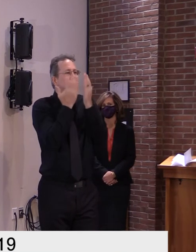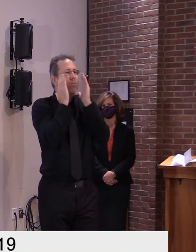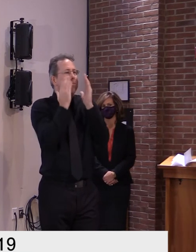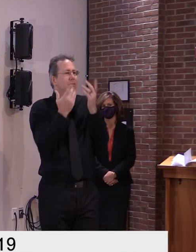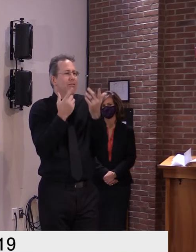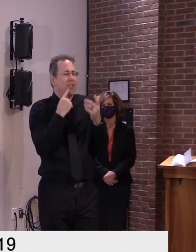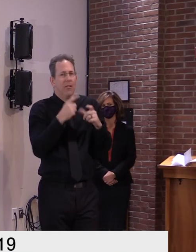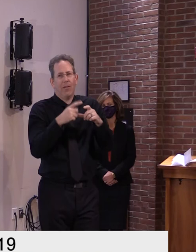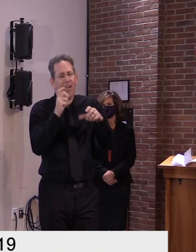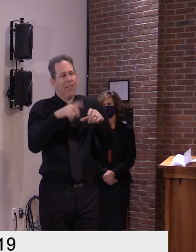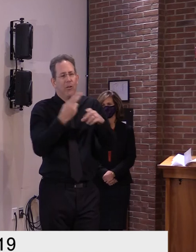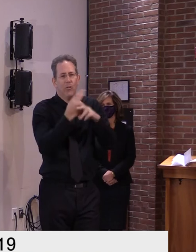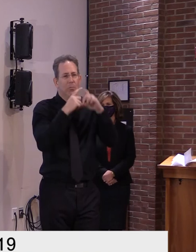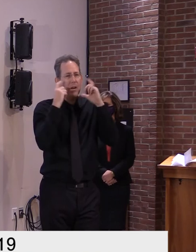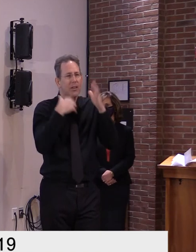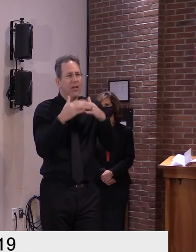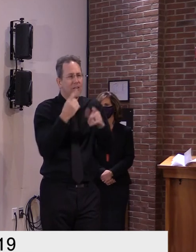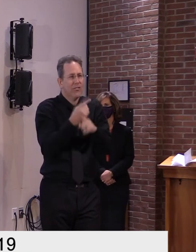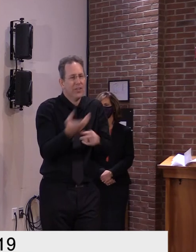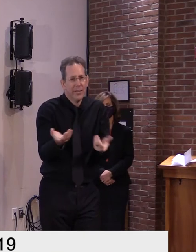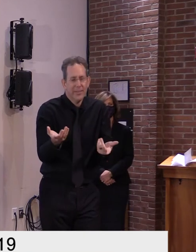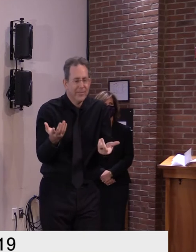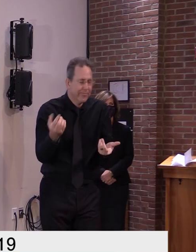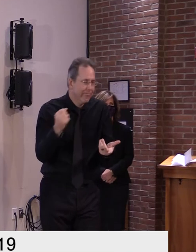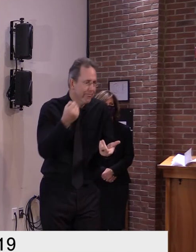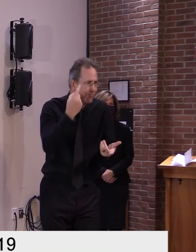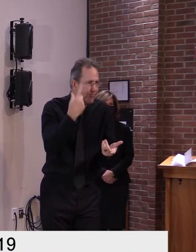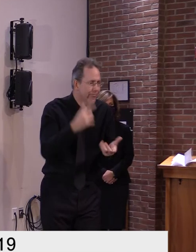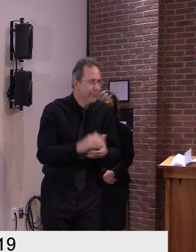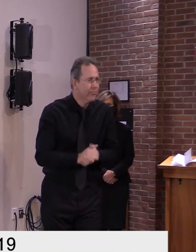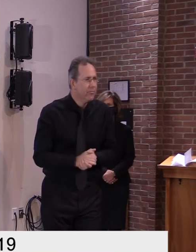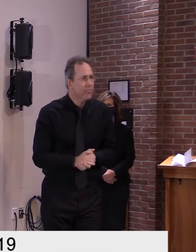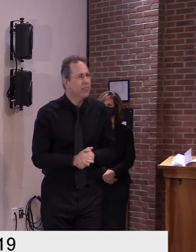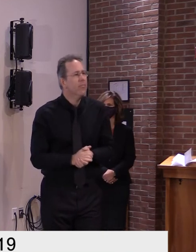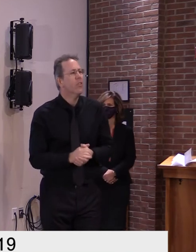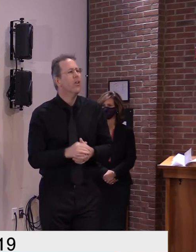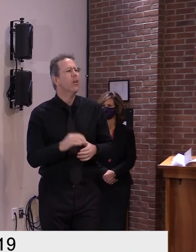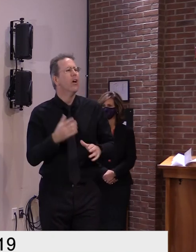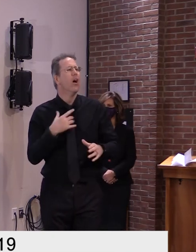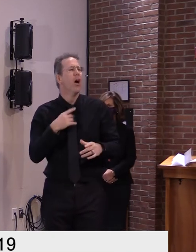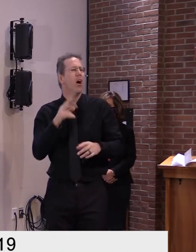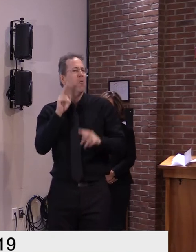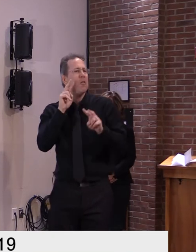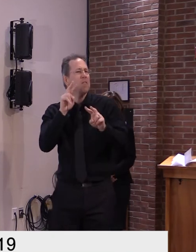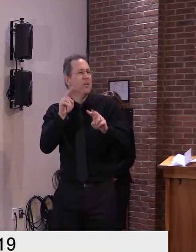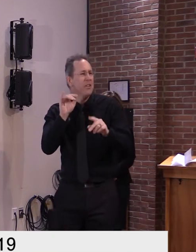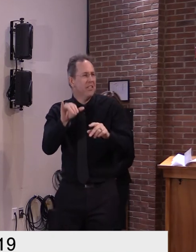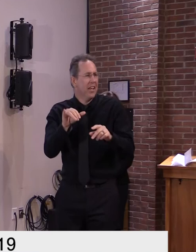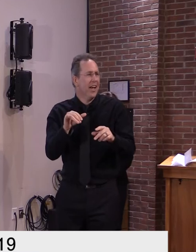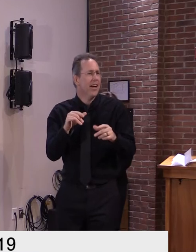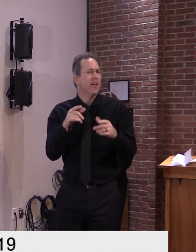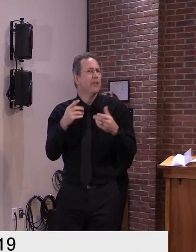So thank you for that. I guess we'll maybe look for that sometime soon, hopefully. Yeah,